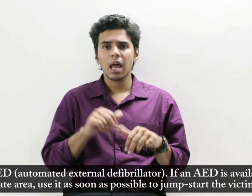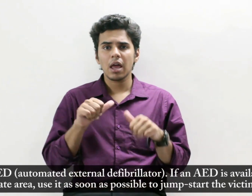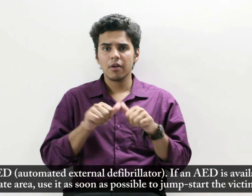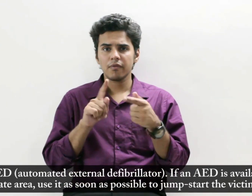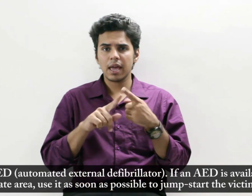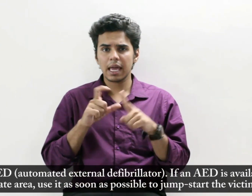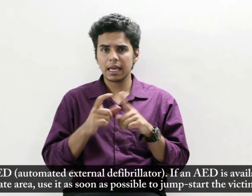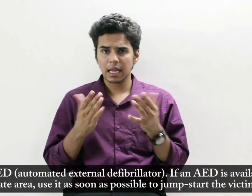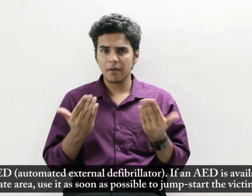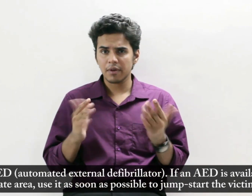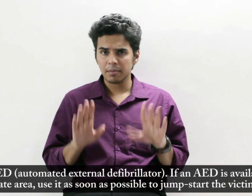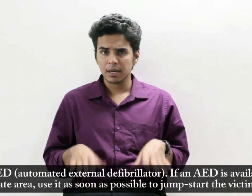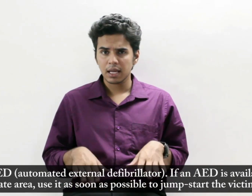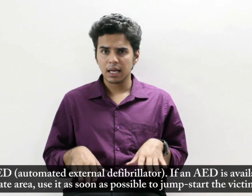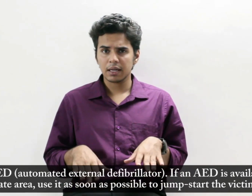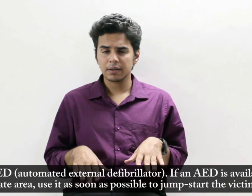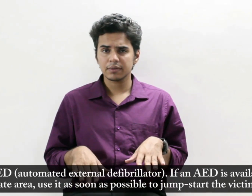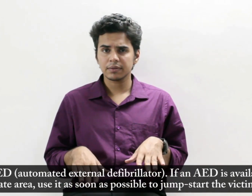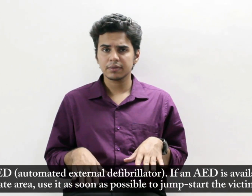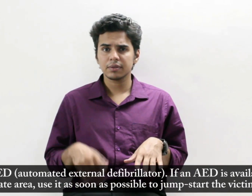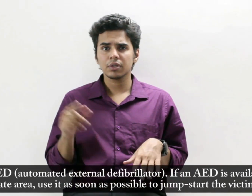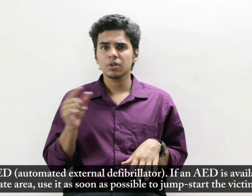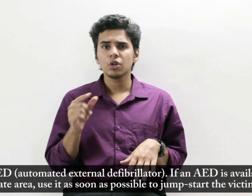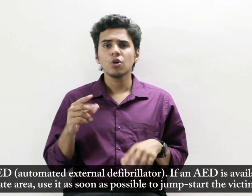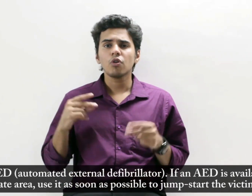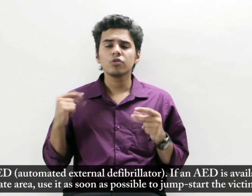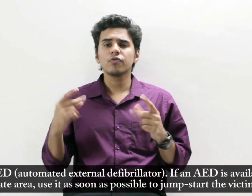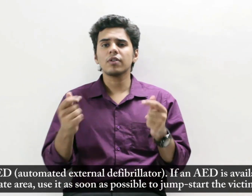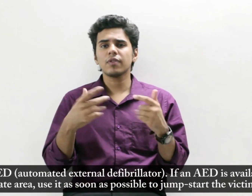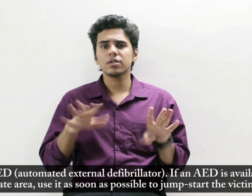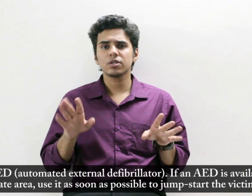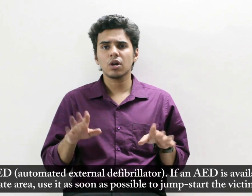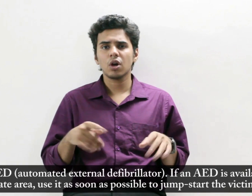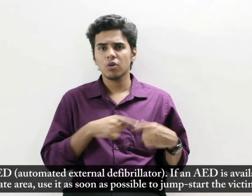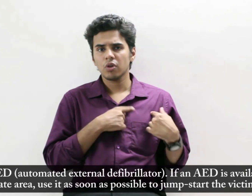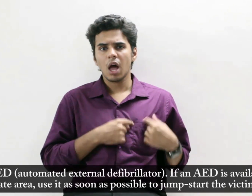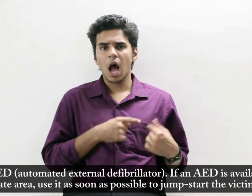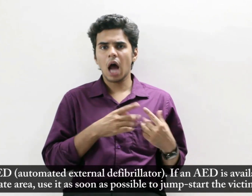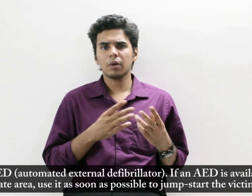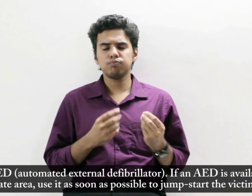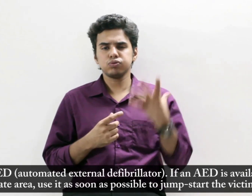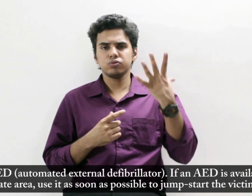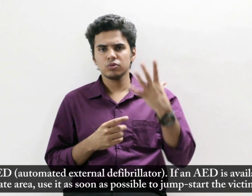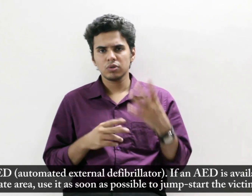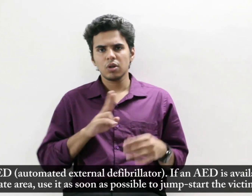area, use it as soon as possible to jumpstart the victim's heart.